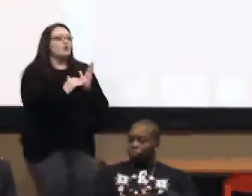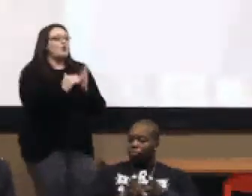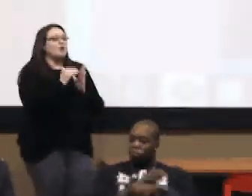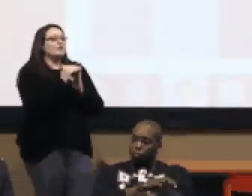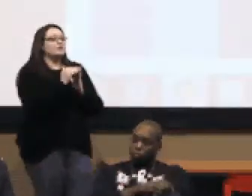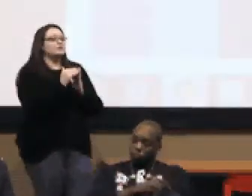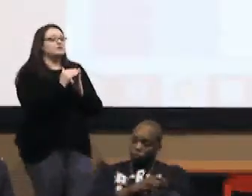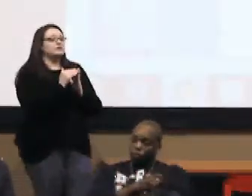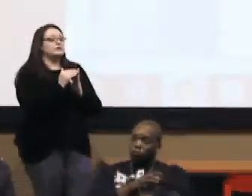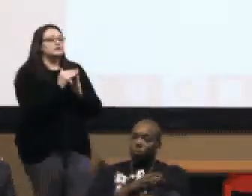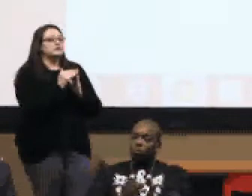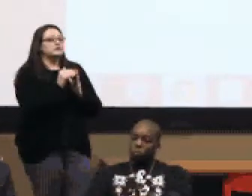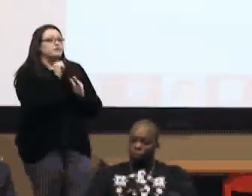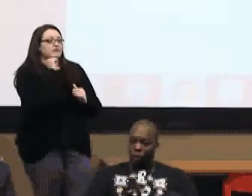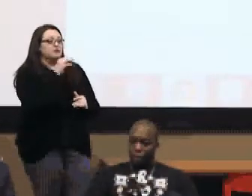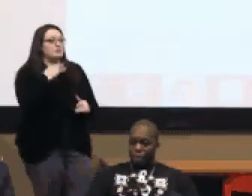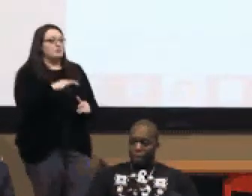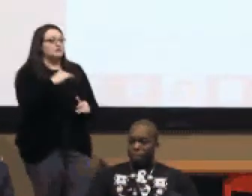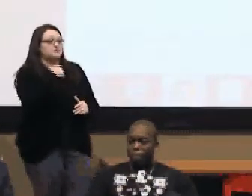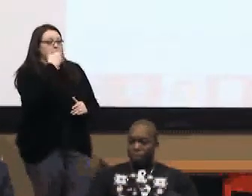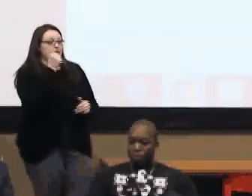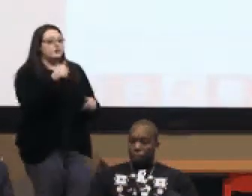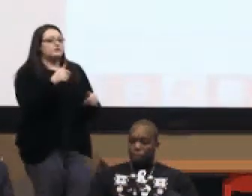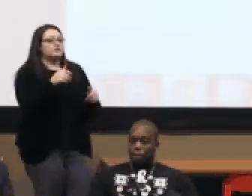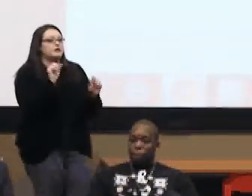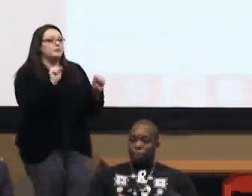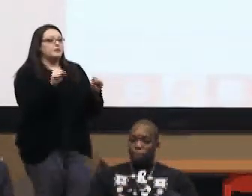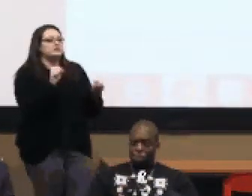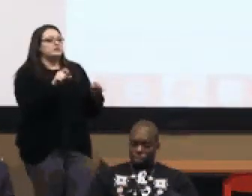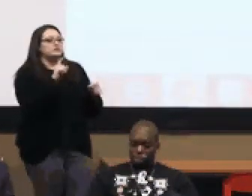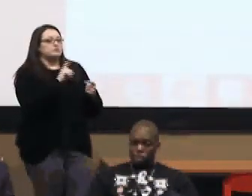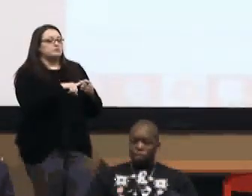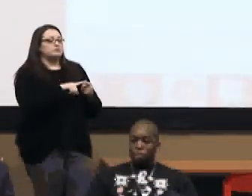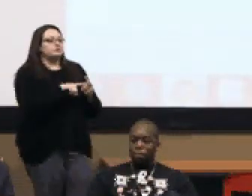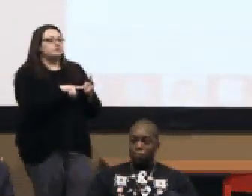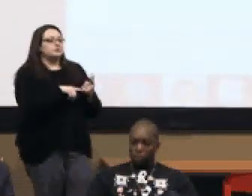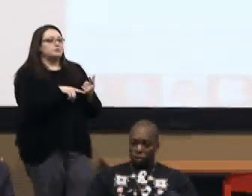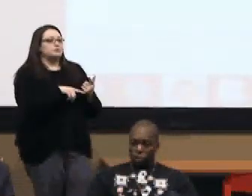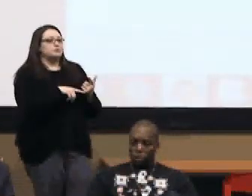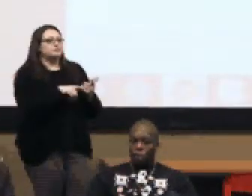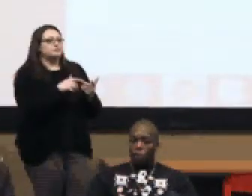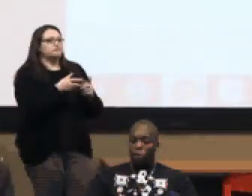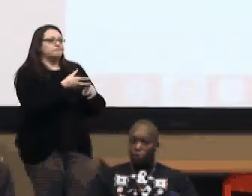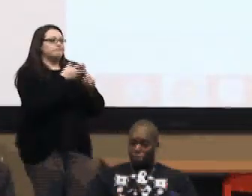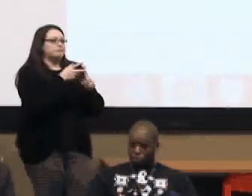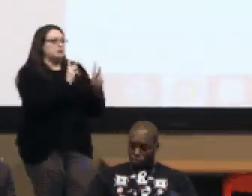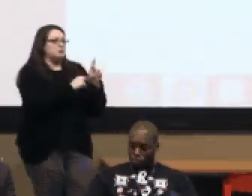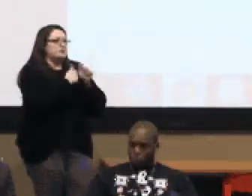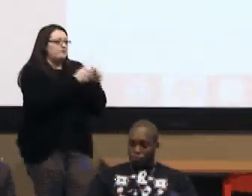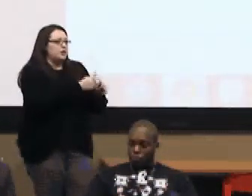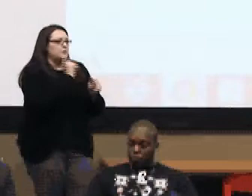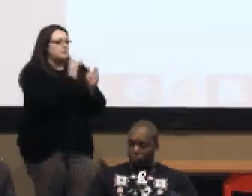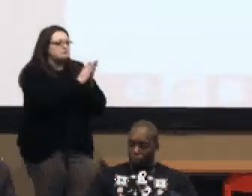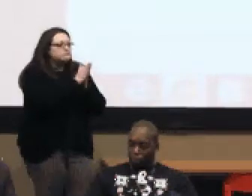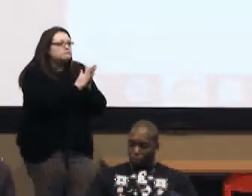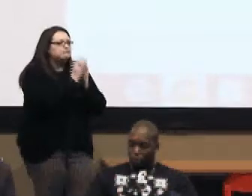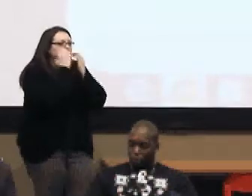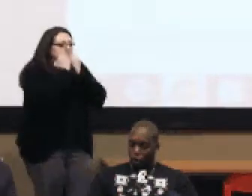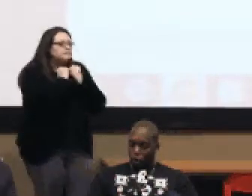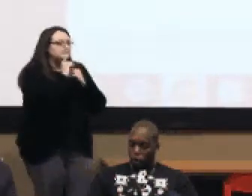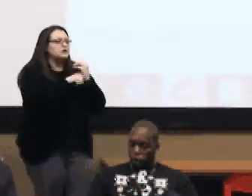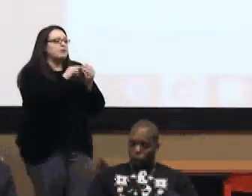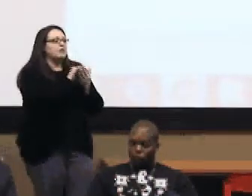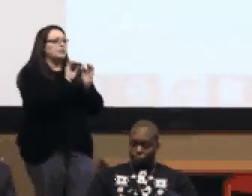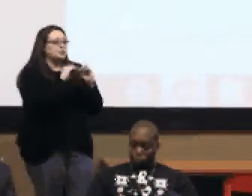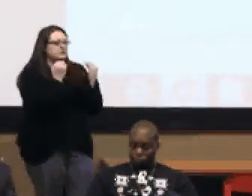better ability to build a following of people that are really passionate and care about the